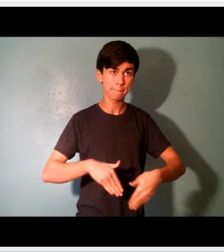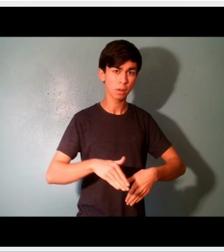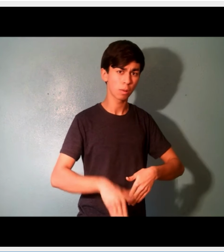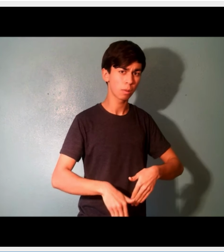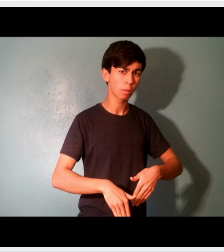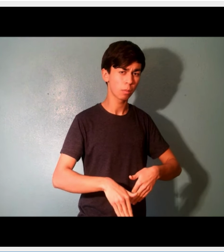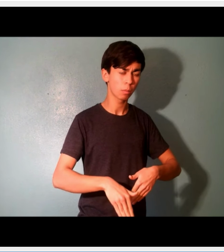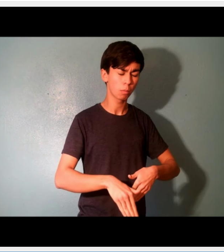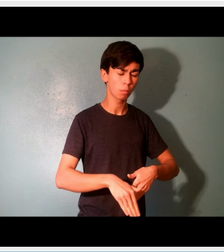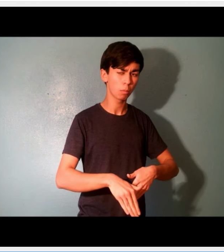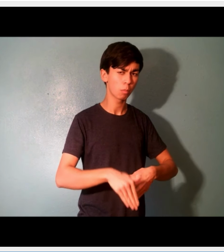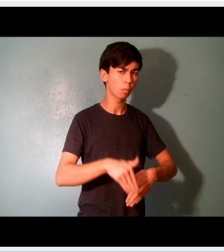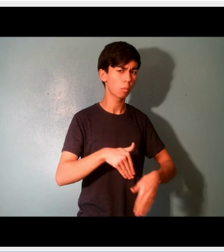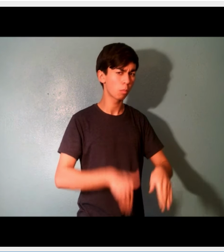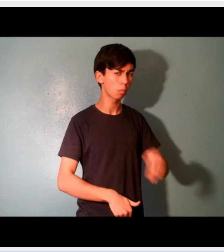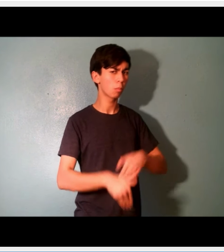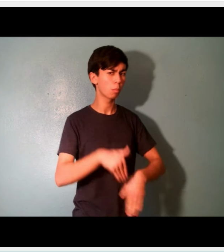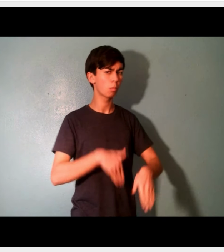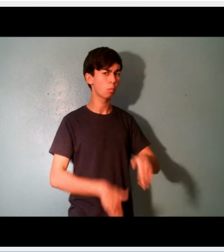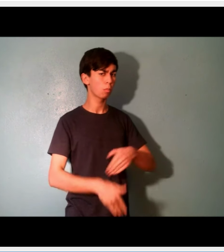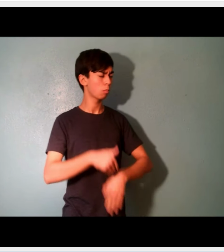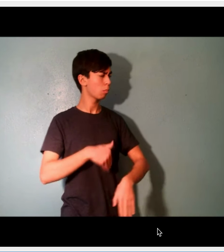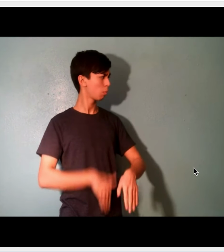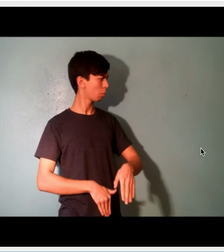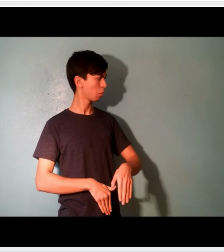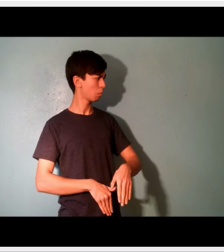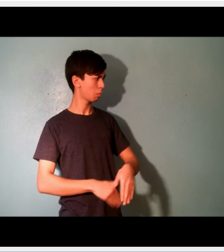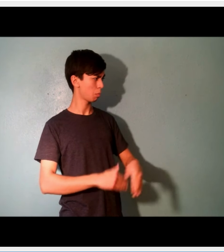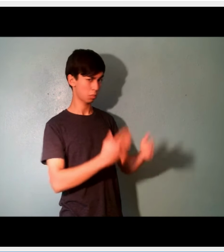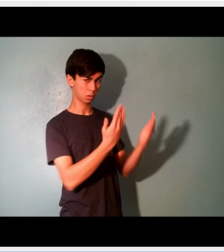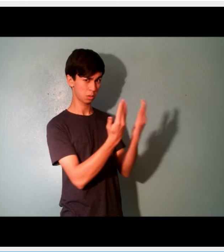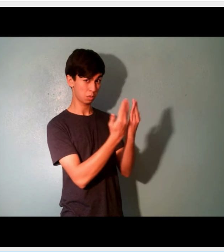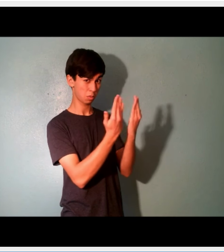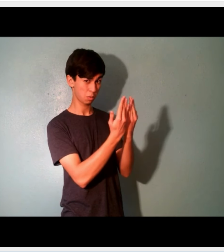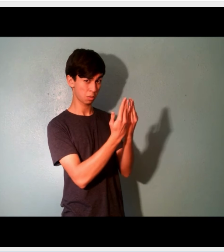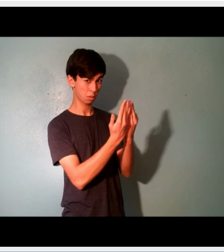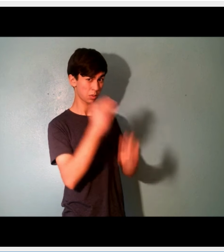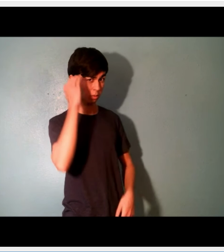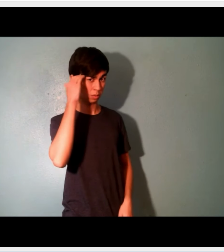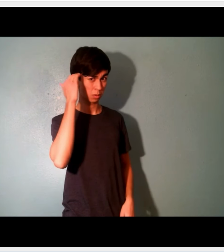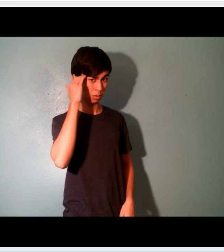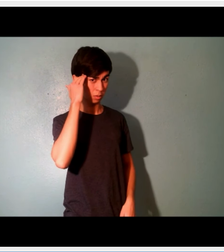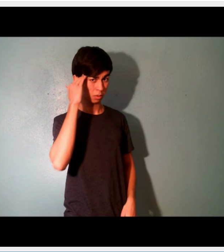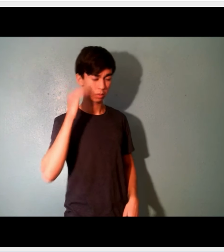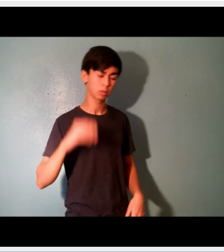Oh no, there's doors. Oh no. Sorry.